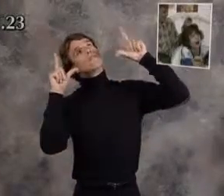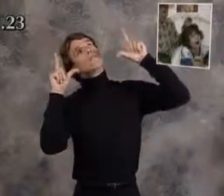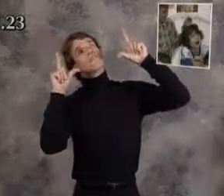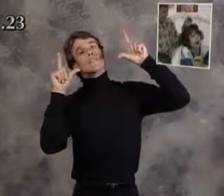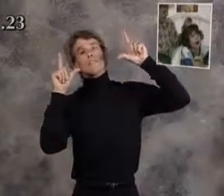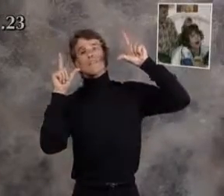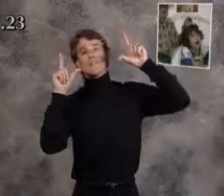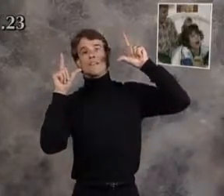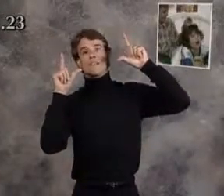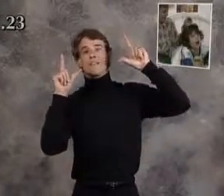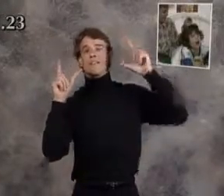Wake up.